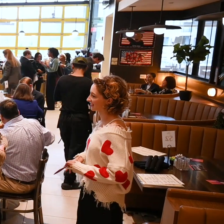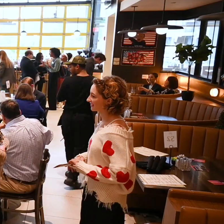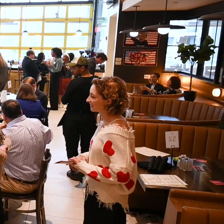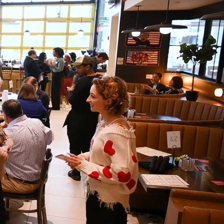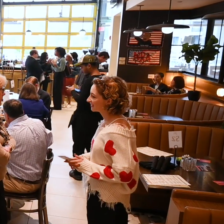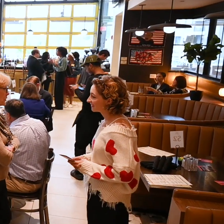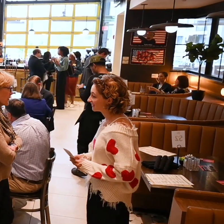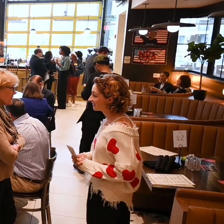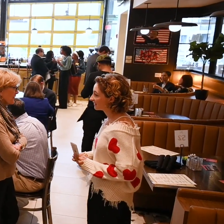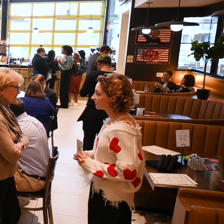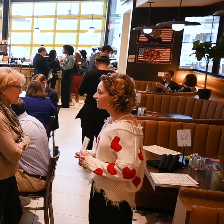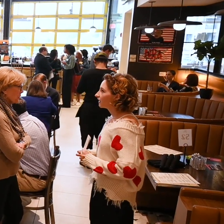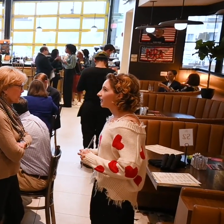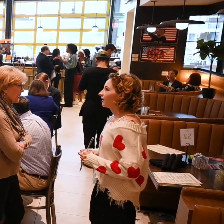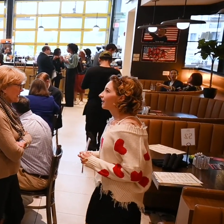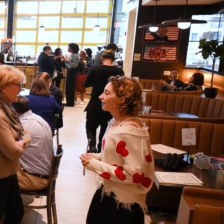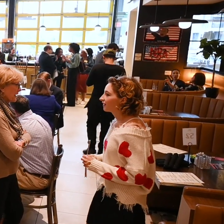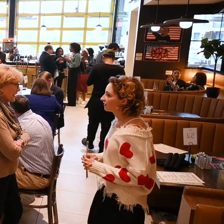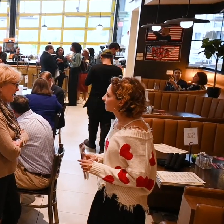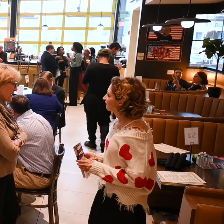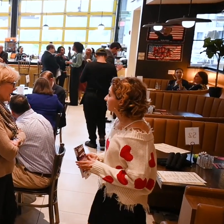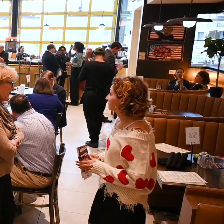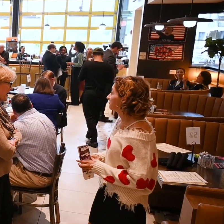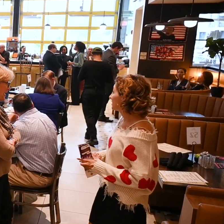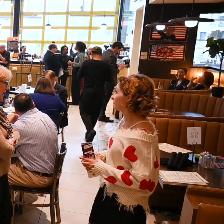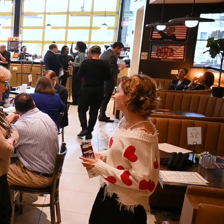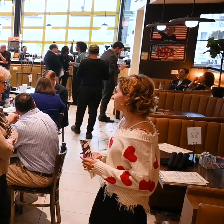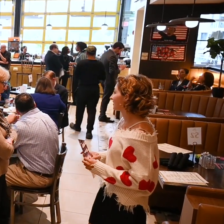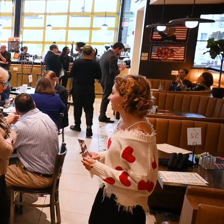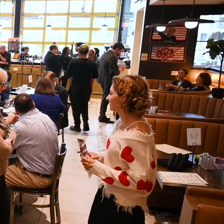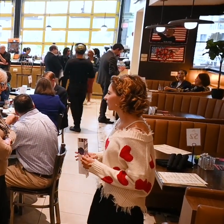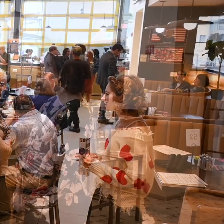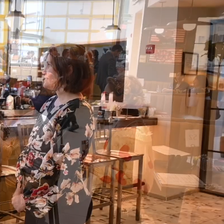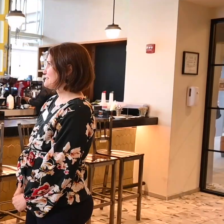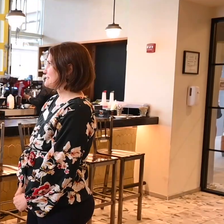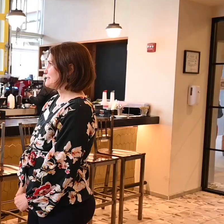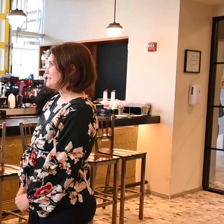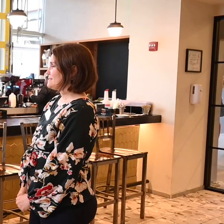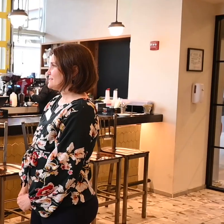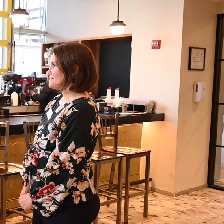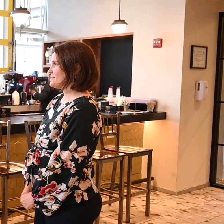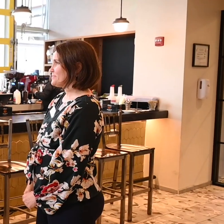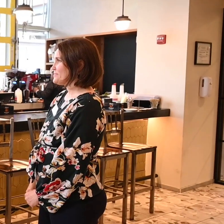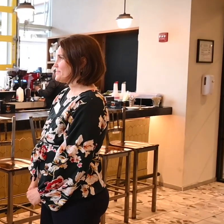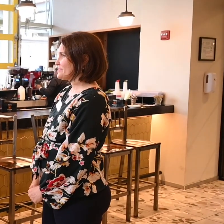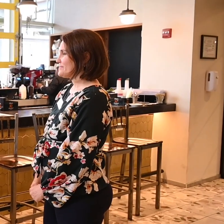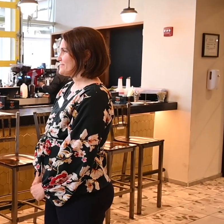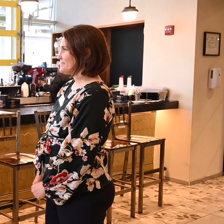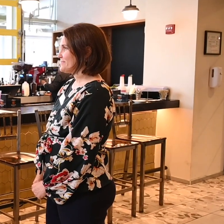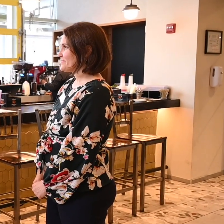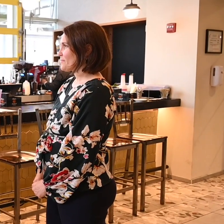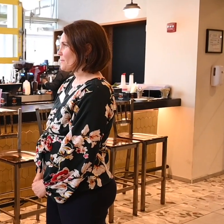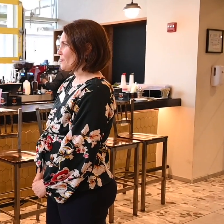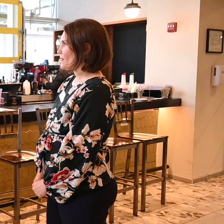of poetry in Howard County. Before we start our program, I just want to take a moment to recognize the elected officials and dignitaries who are with us here today.